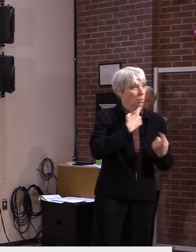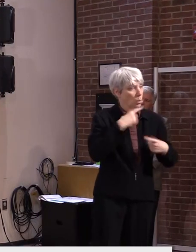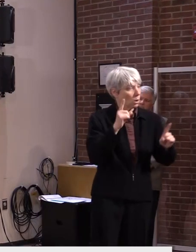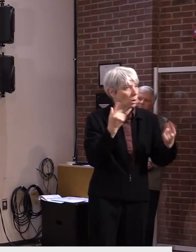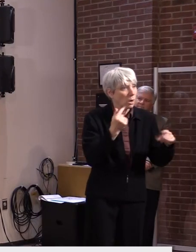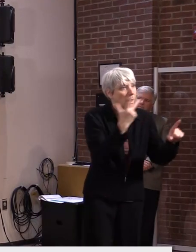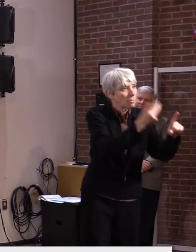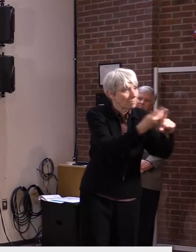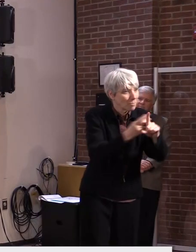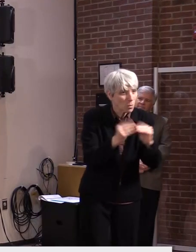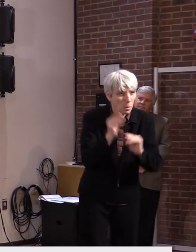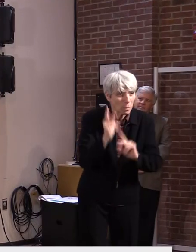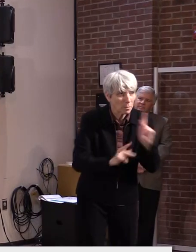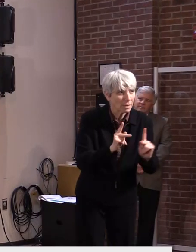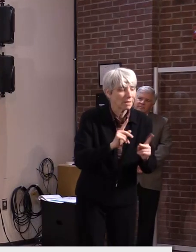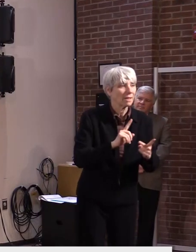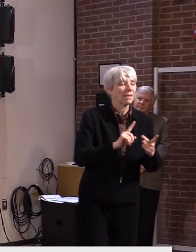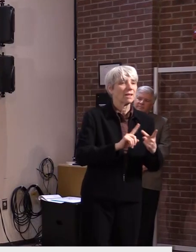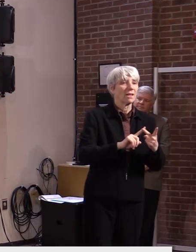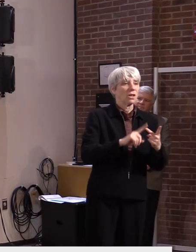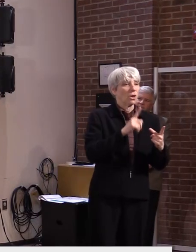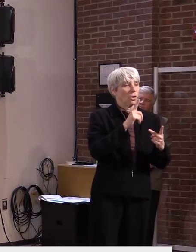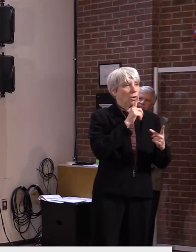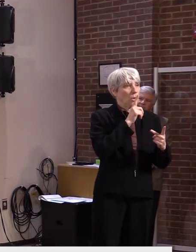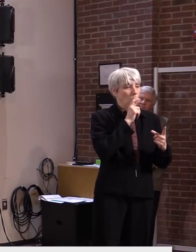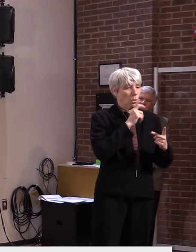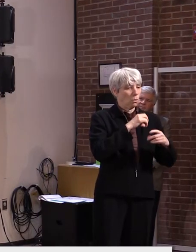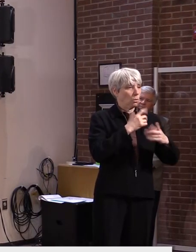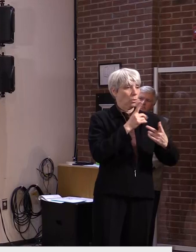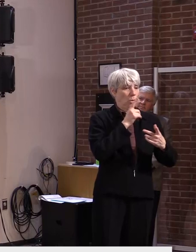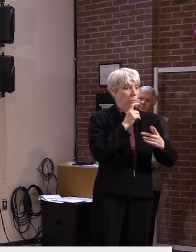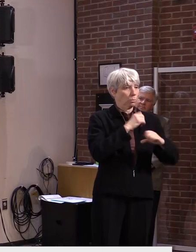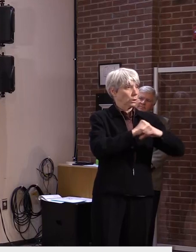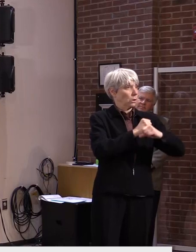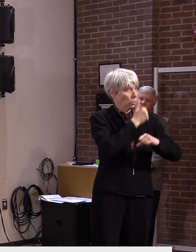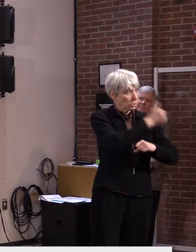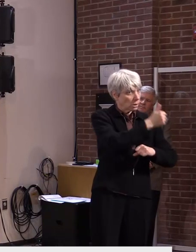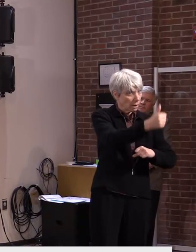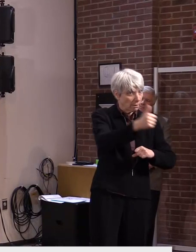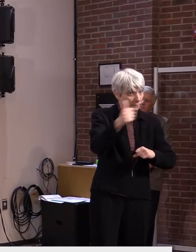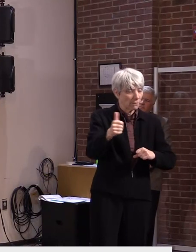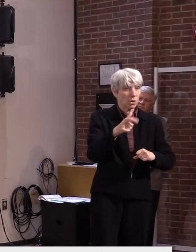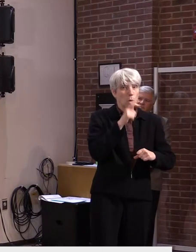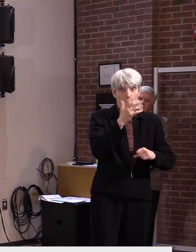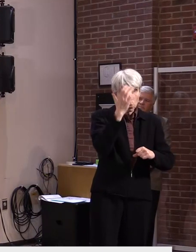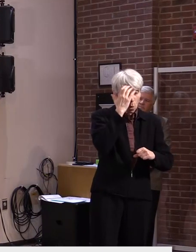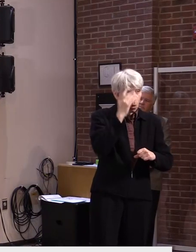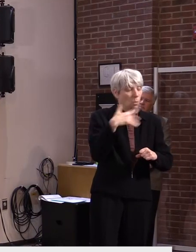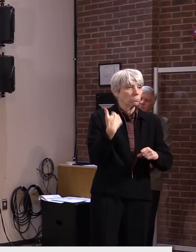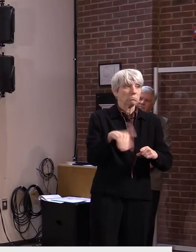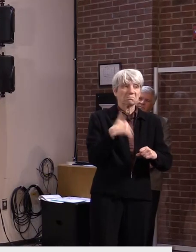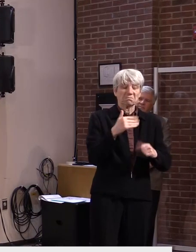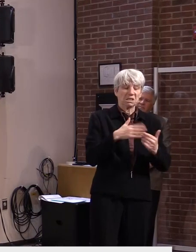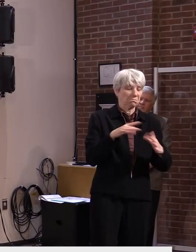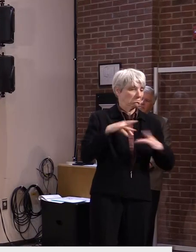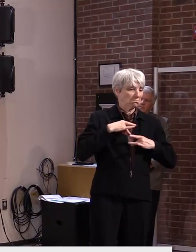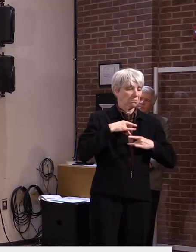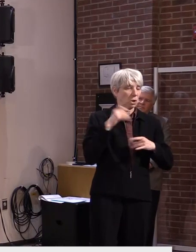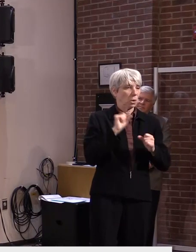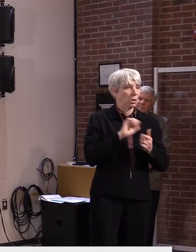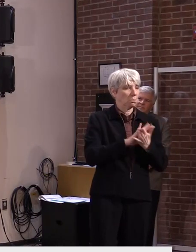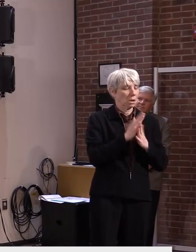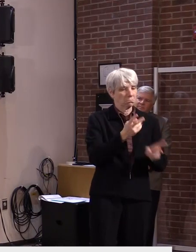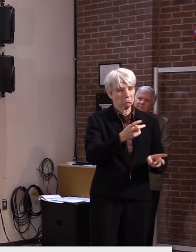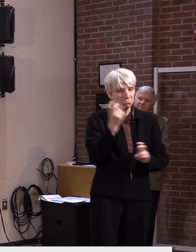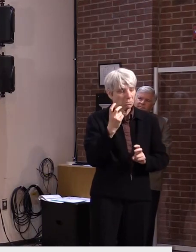vaccinated, protecting those, protecting yourself, protecting those who are most vulnerable, wearing a mask when you're inside